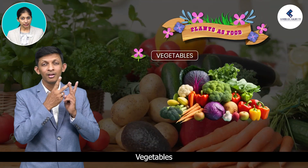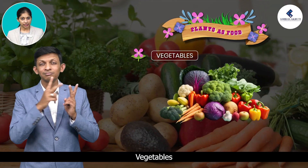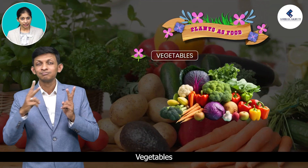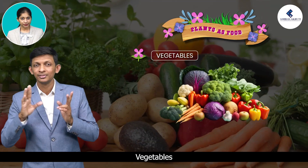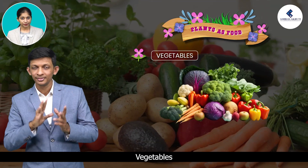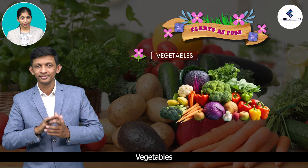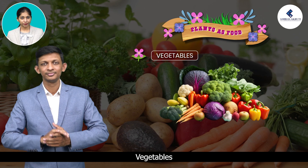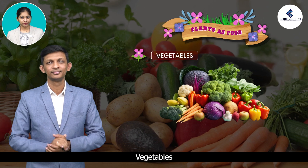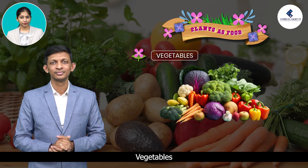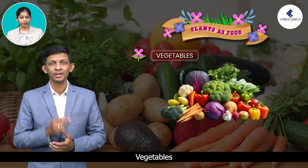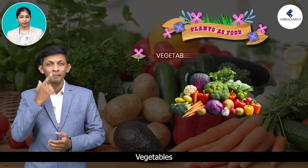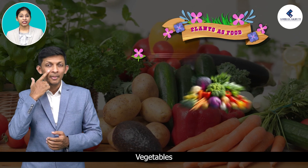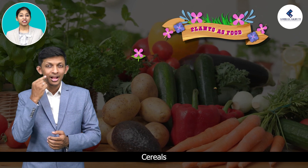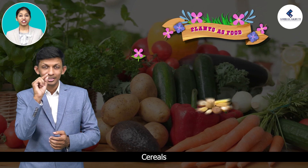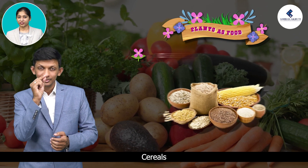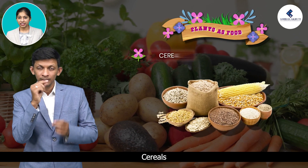vegetables,